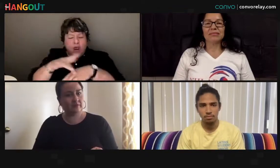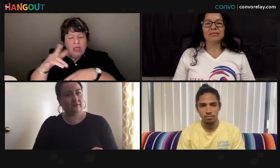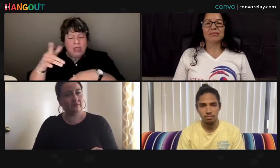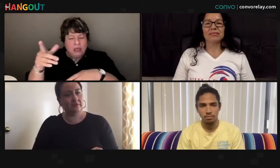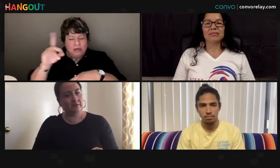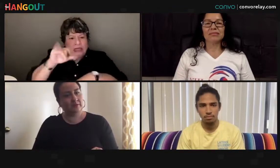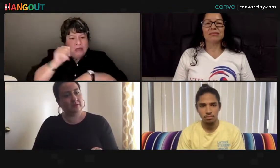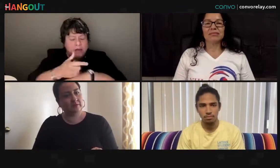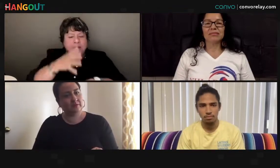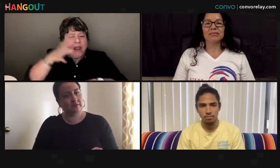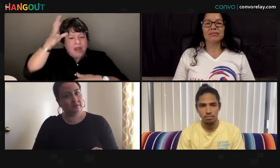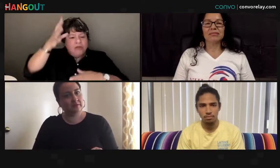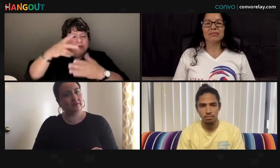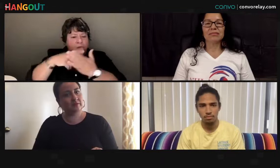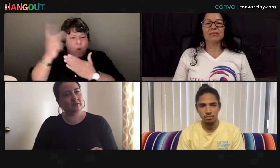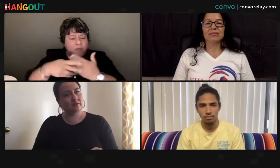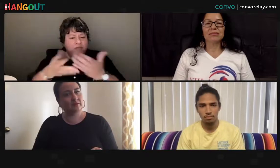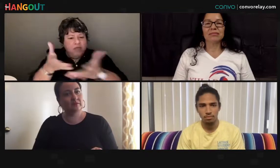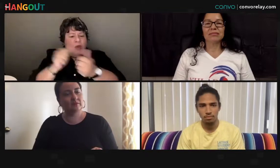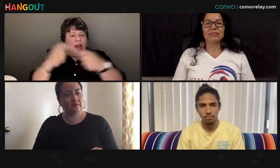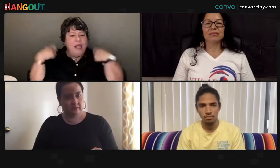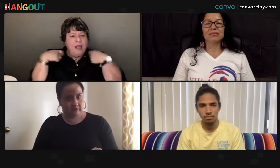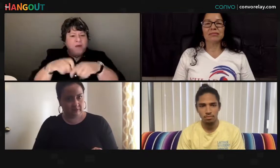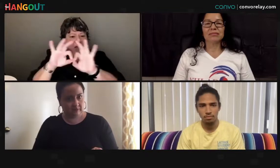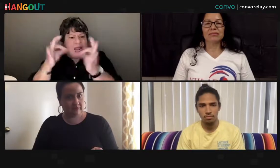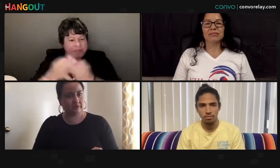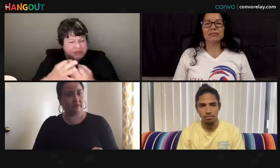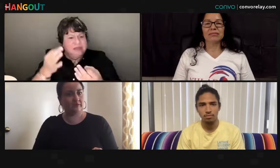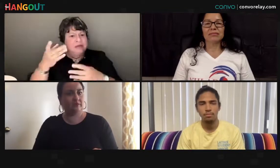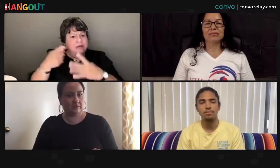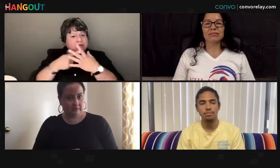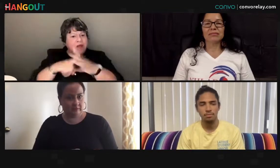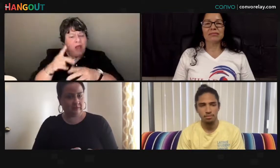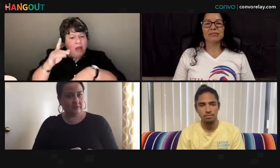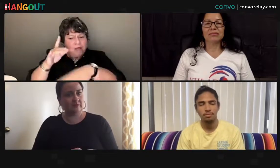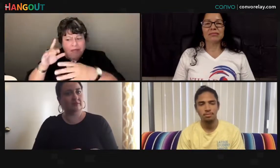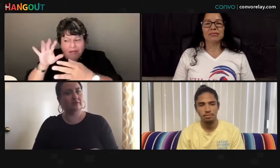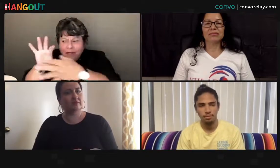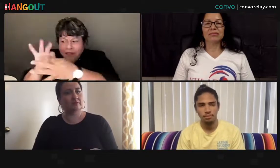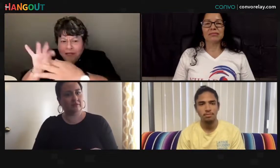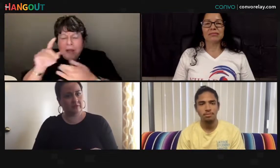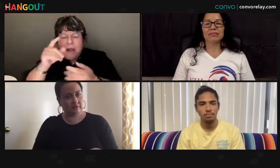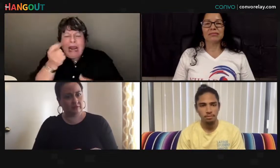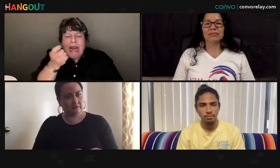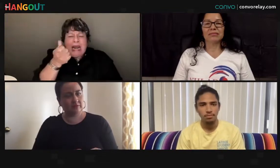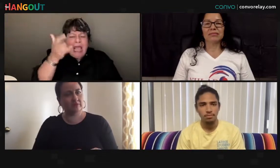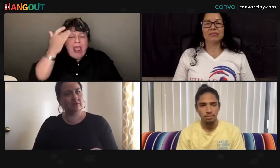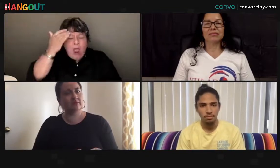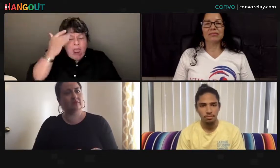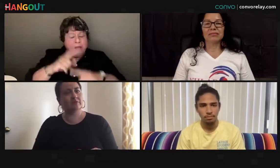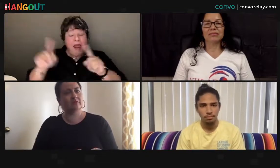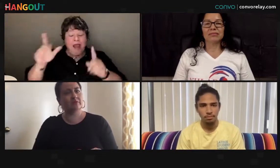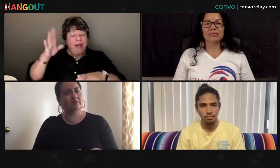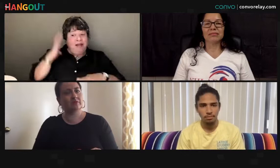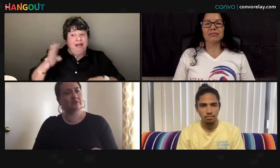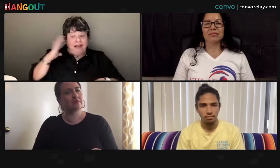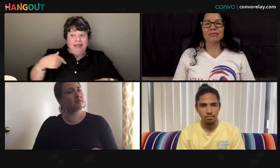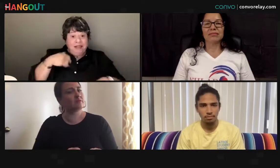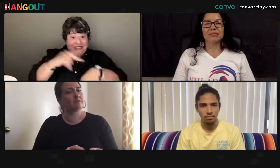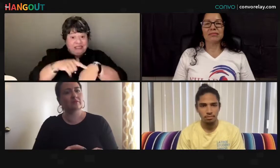Let me go back. I just wanted to emphasize that they did stress with Latino families. with the parents that they did start having a